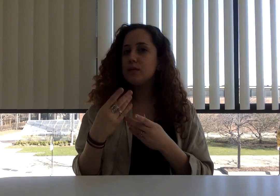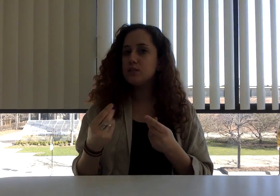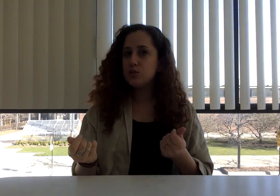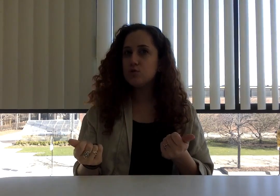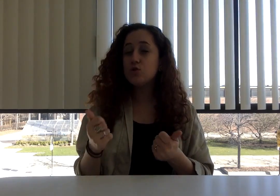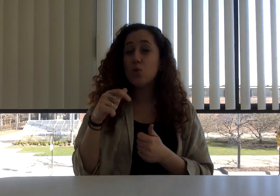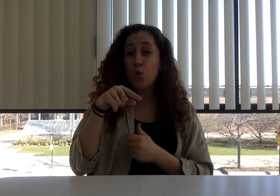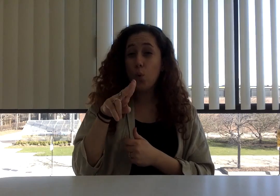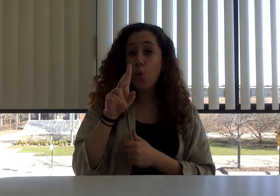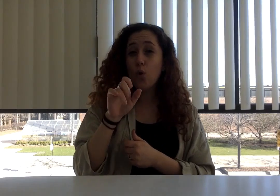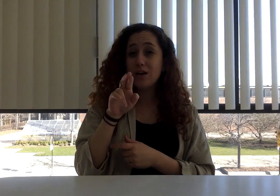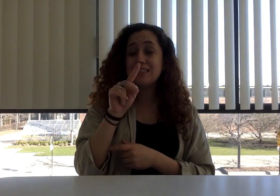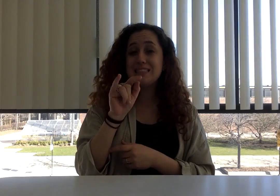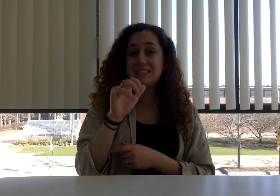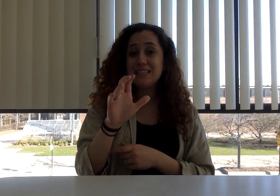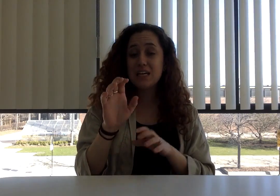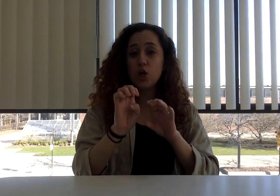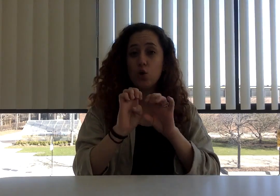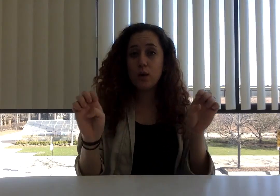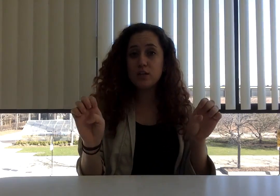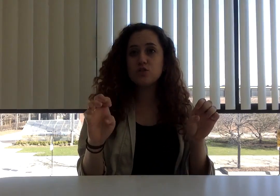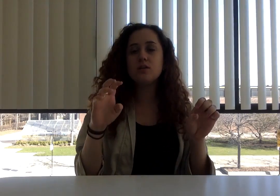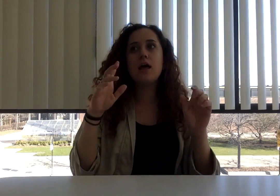equations, 4 solutions.